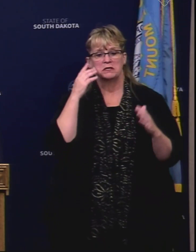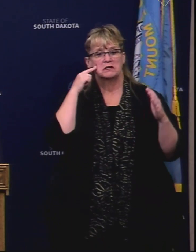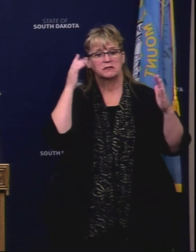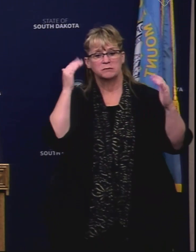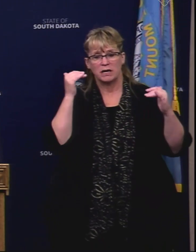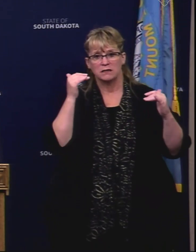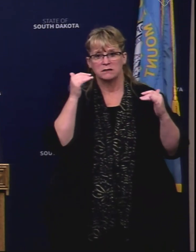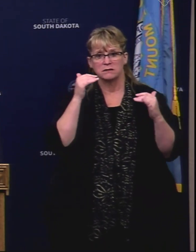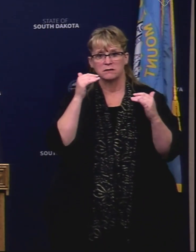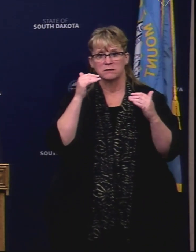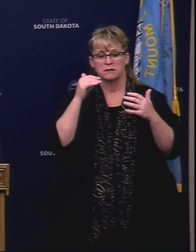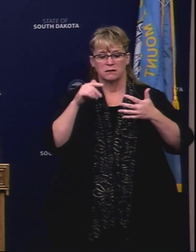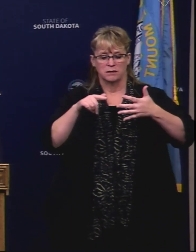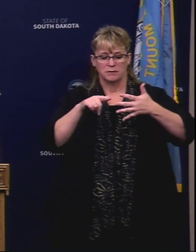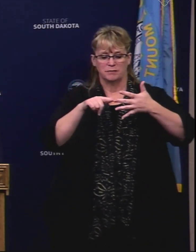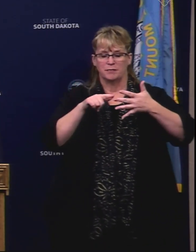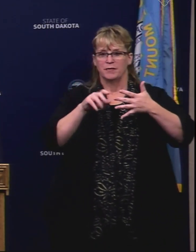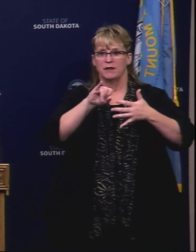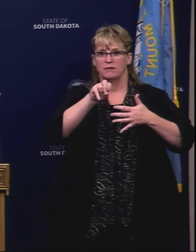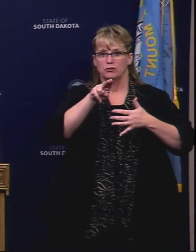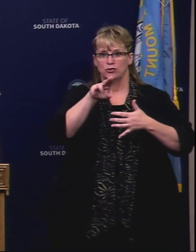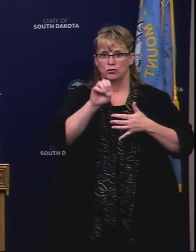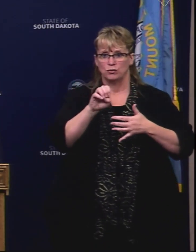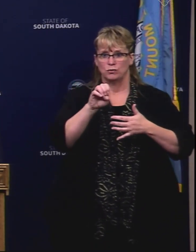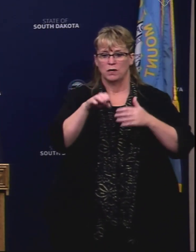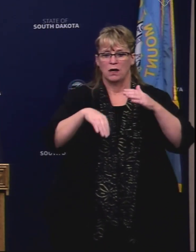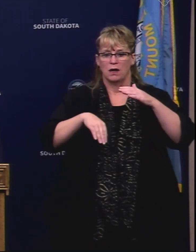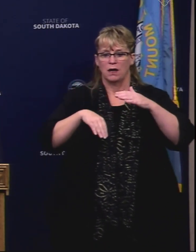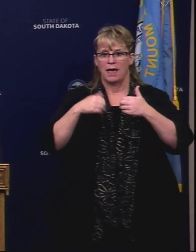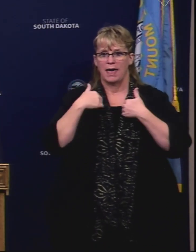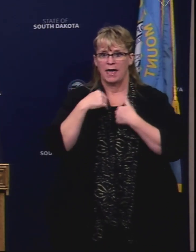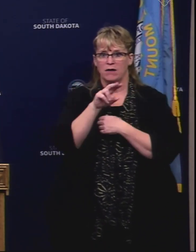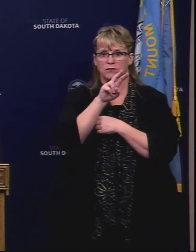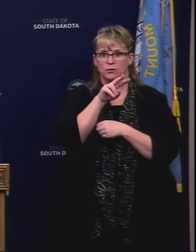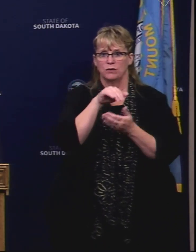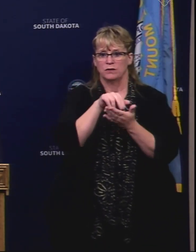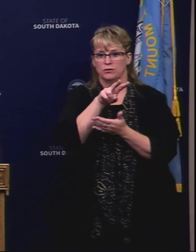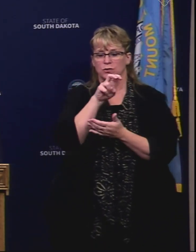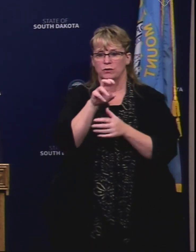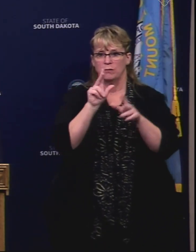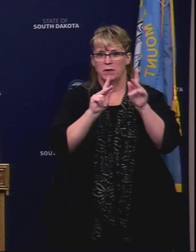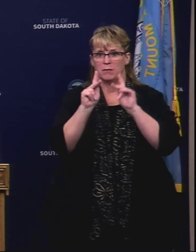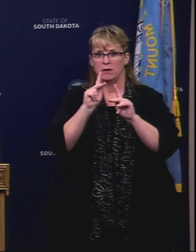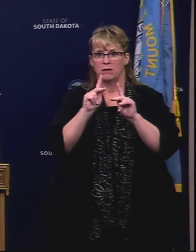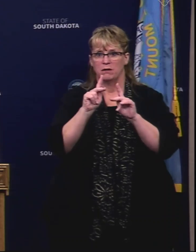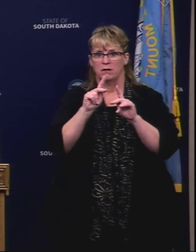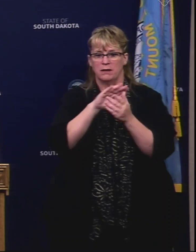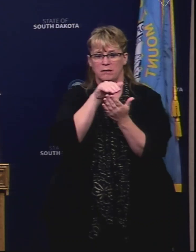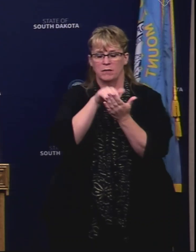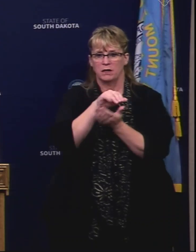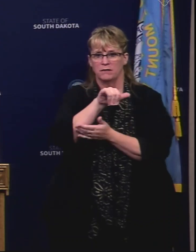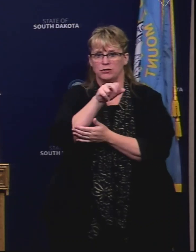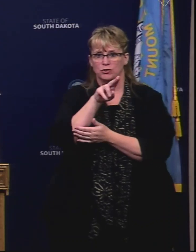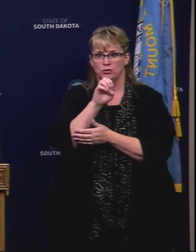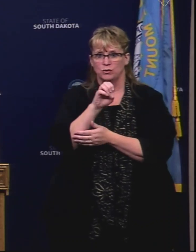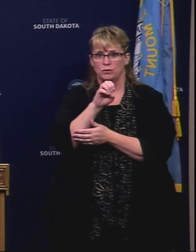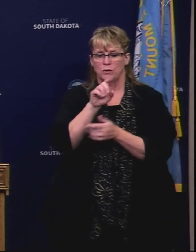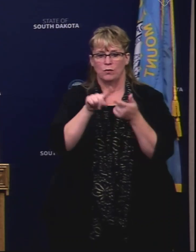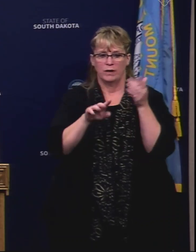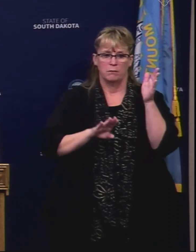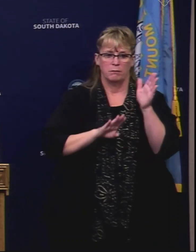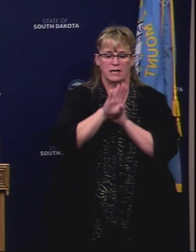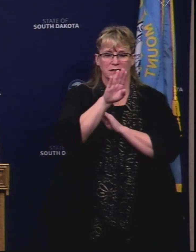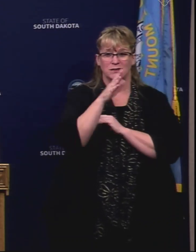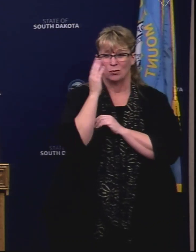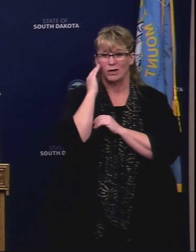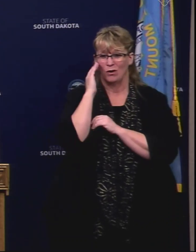we could have up to 2,200 people in the hospital at one time on our peak date of hospitalization rates. So